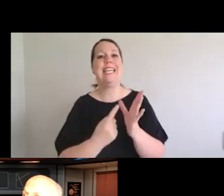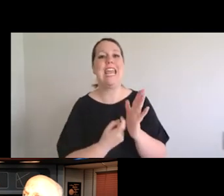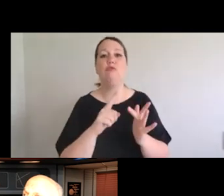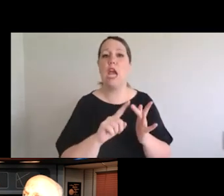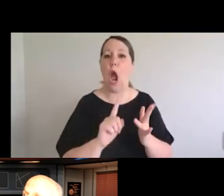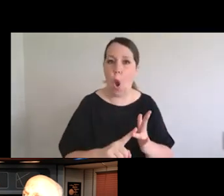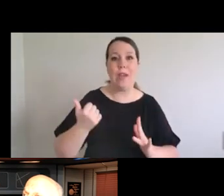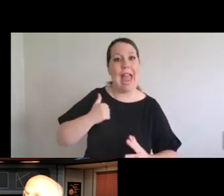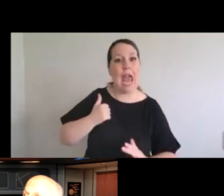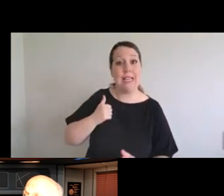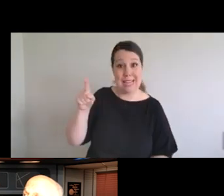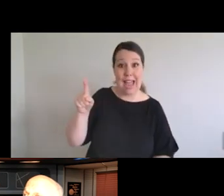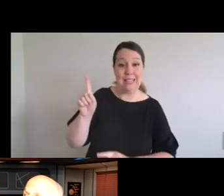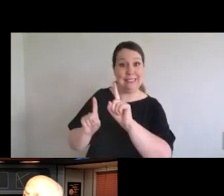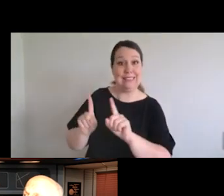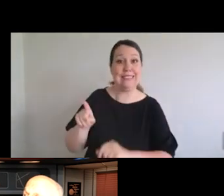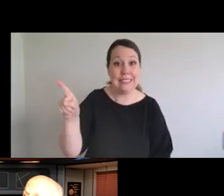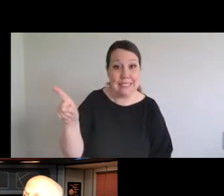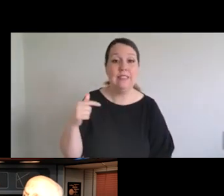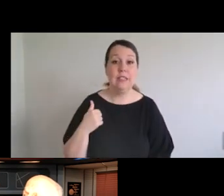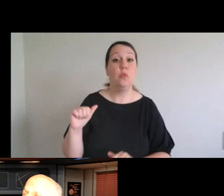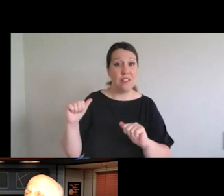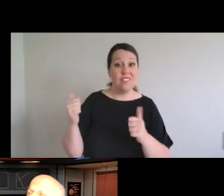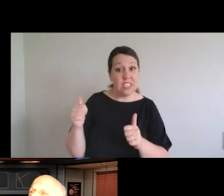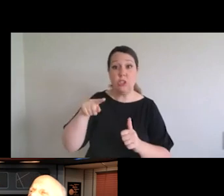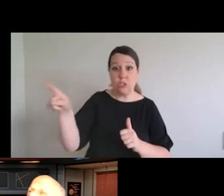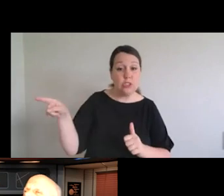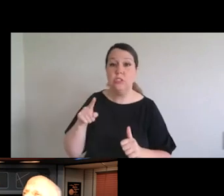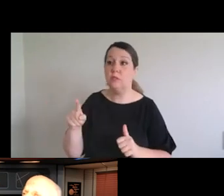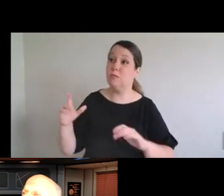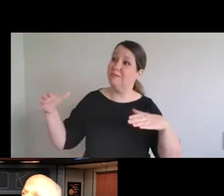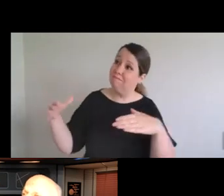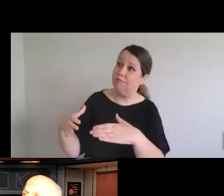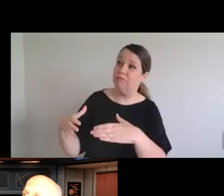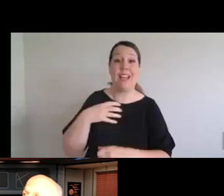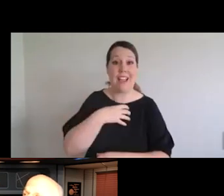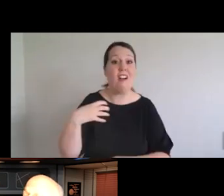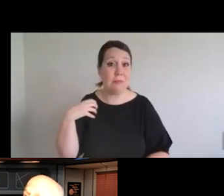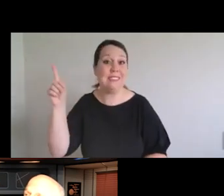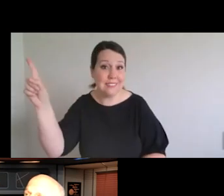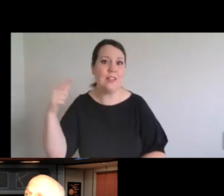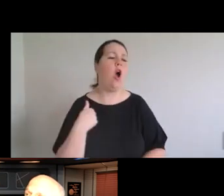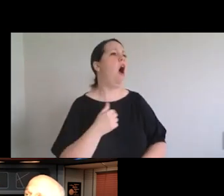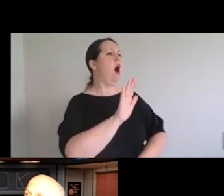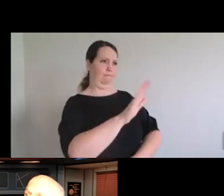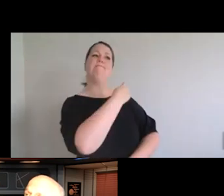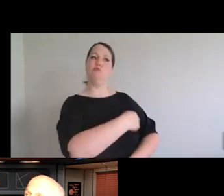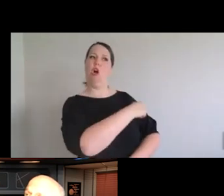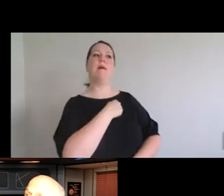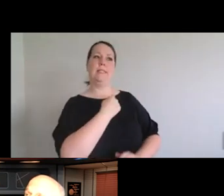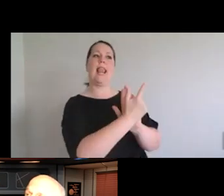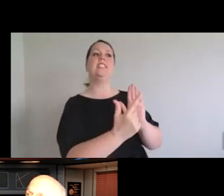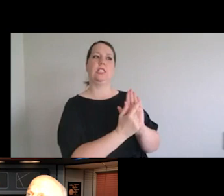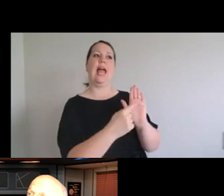We're nonpartisan, we'll work and do work with all parties. And they promised us legislation, and they delivered a law called